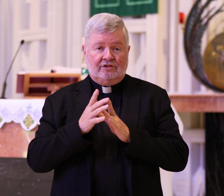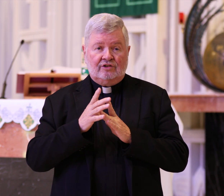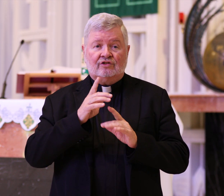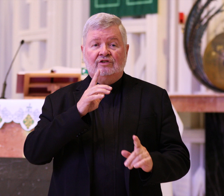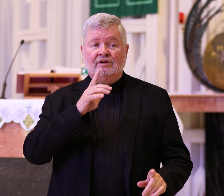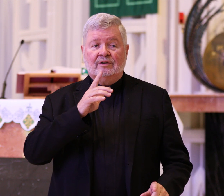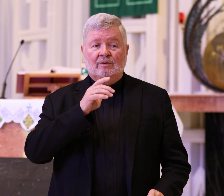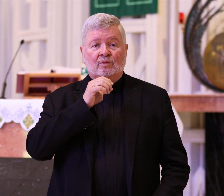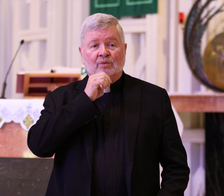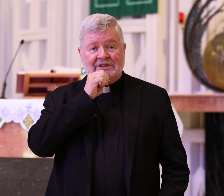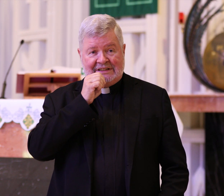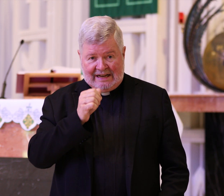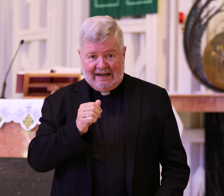Jesus was not